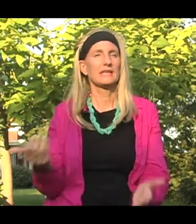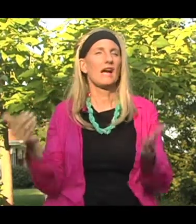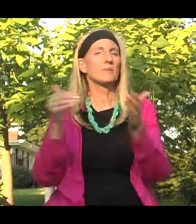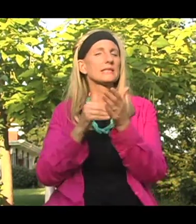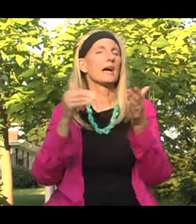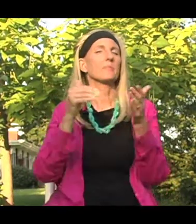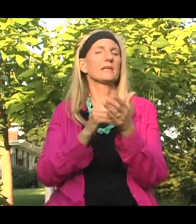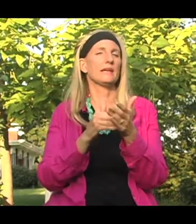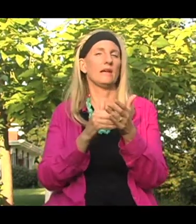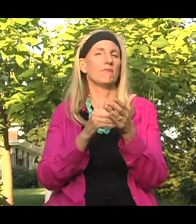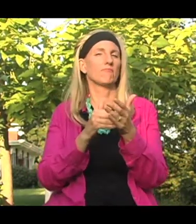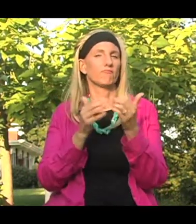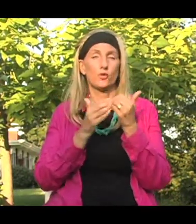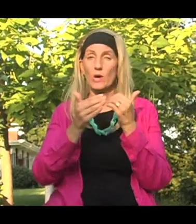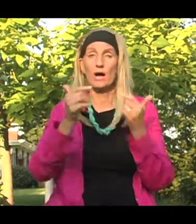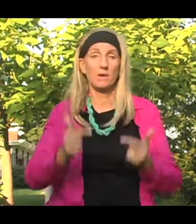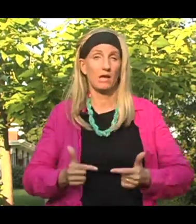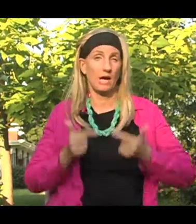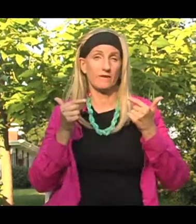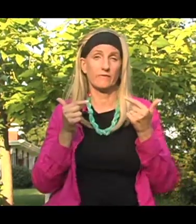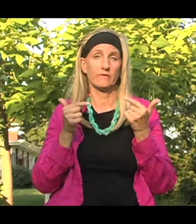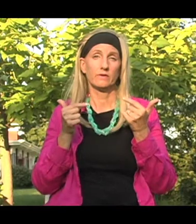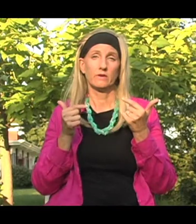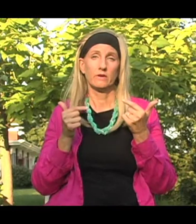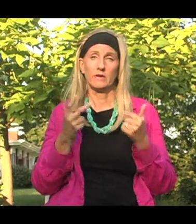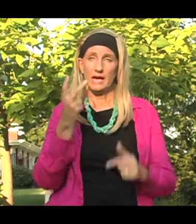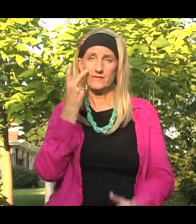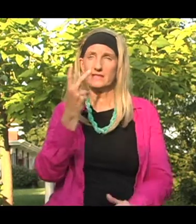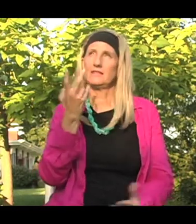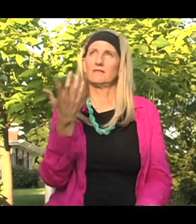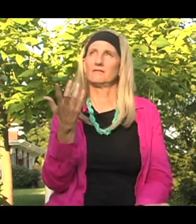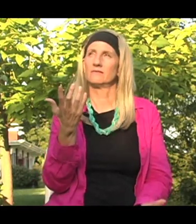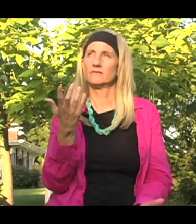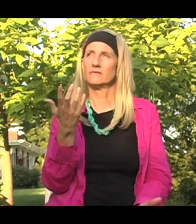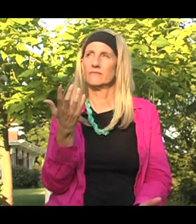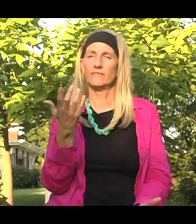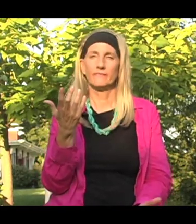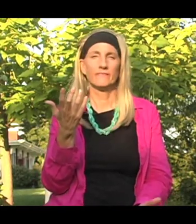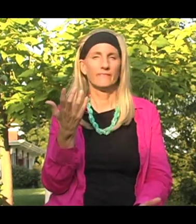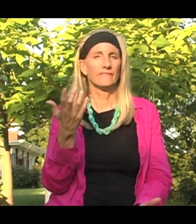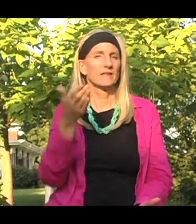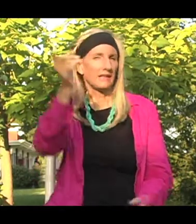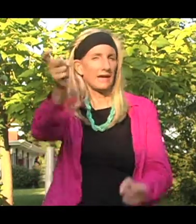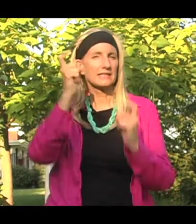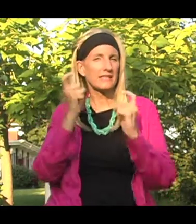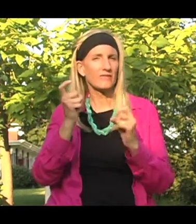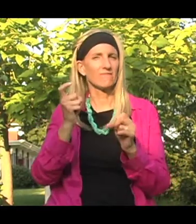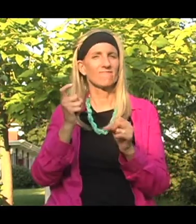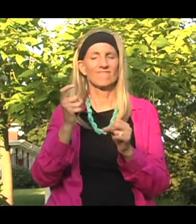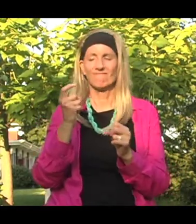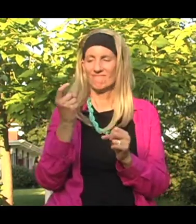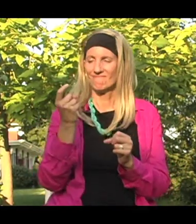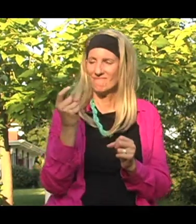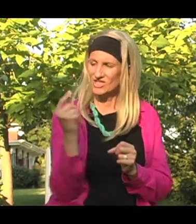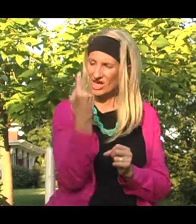Time and time again throughout my life, I've seen God's given